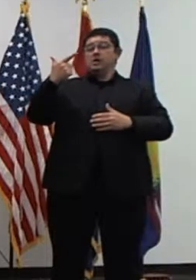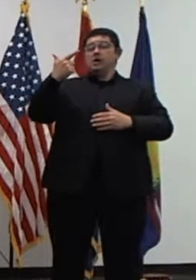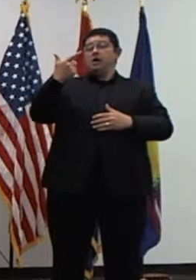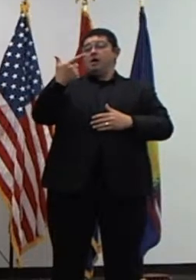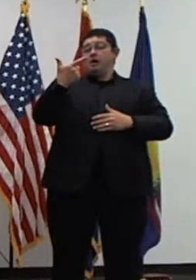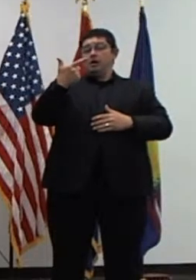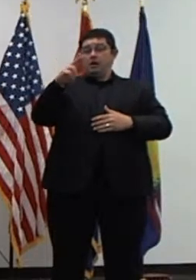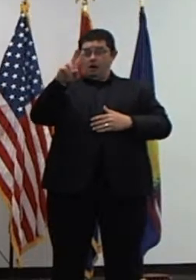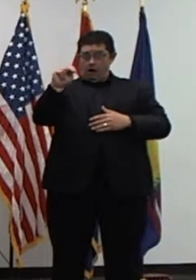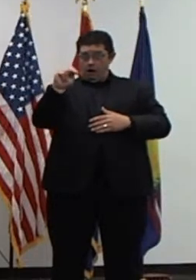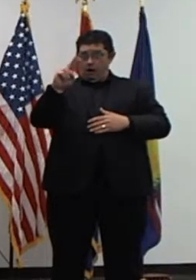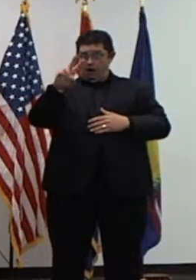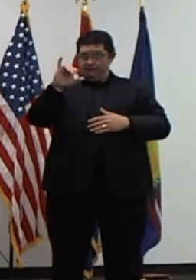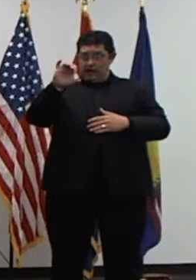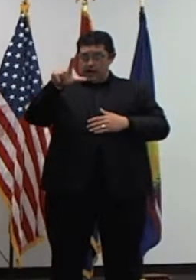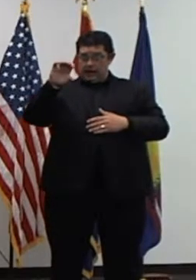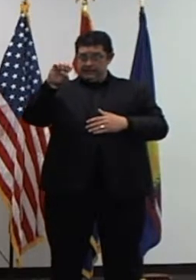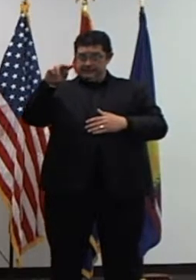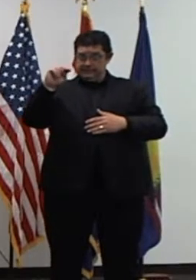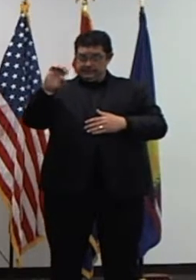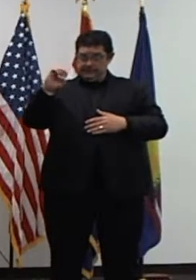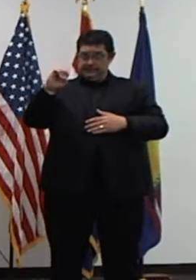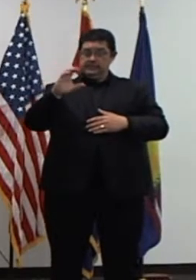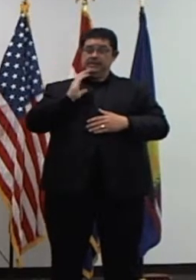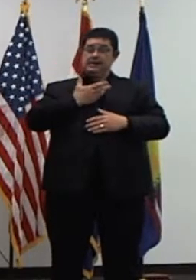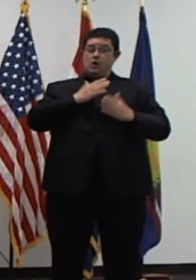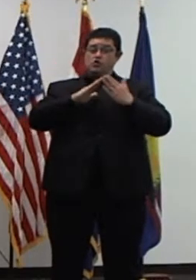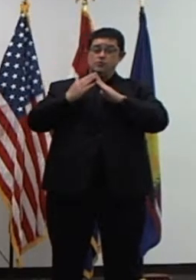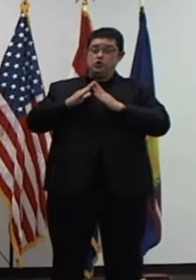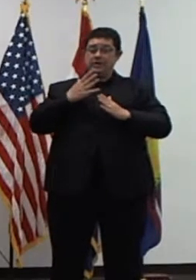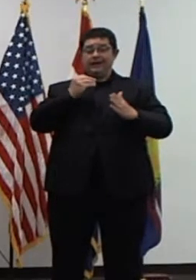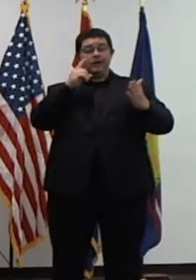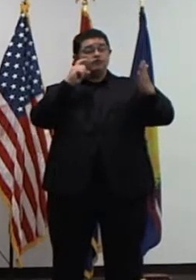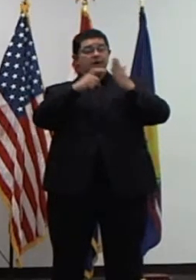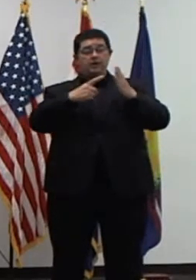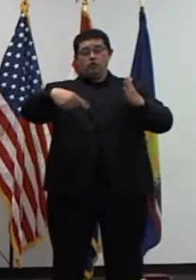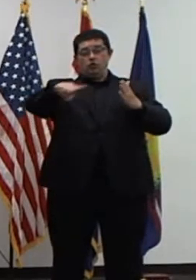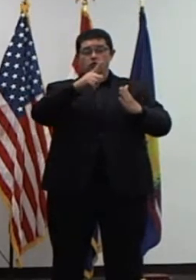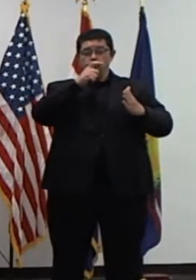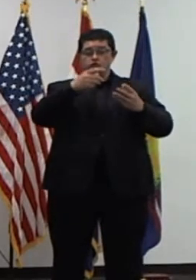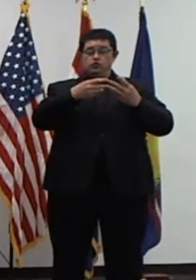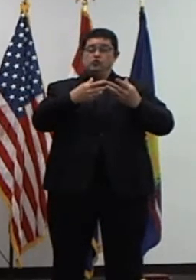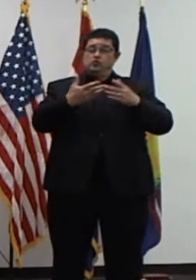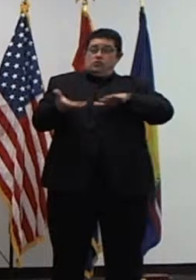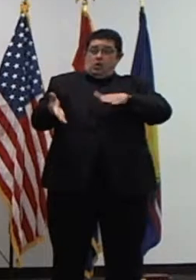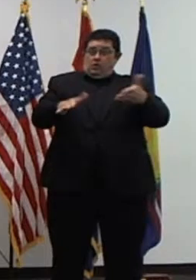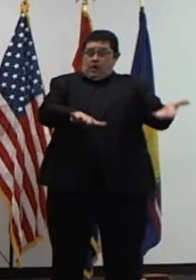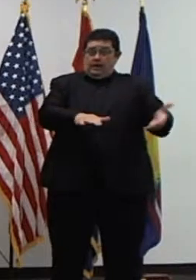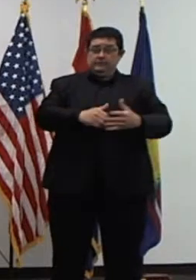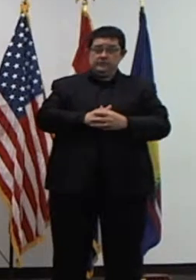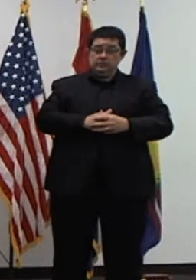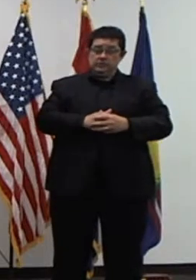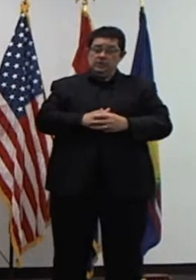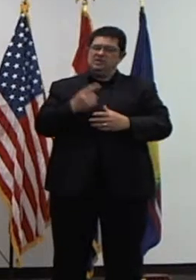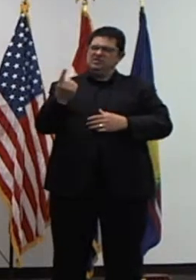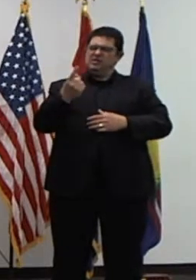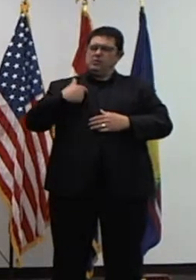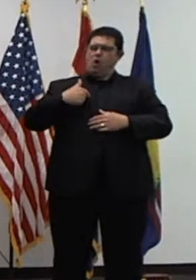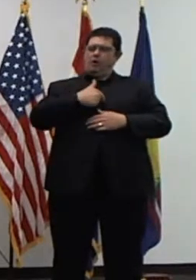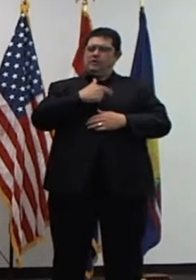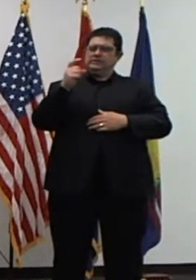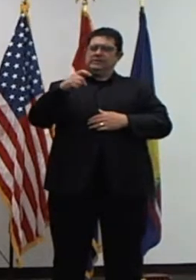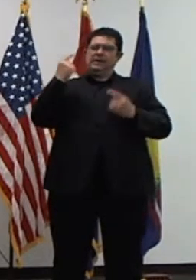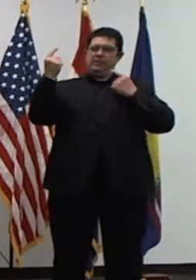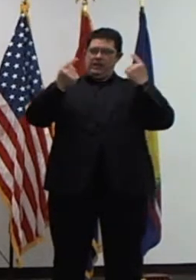community and recognize those who have lost their lives. This is something we all need to be thinking about.